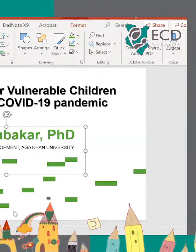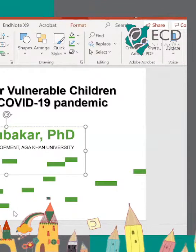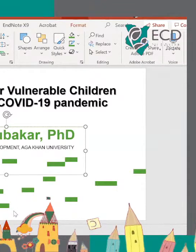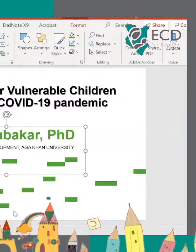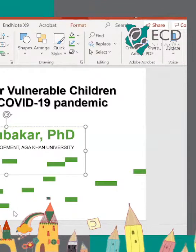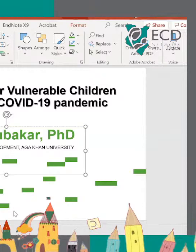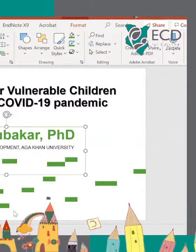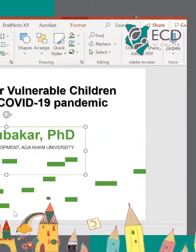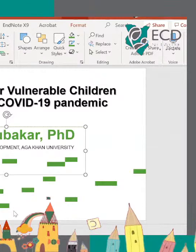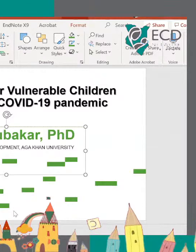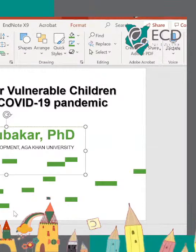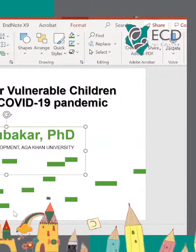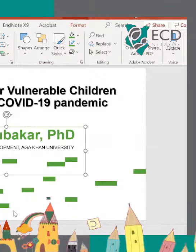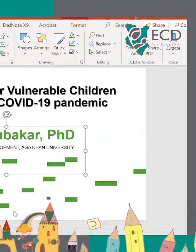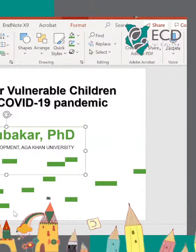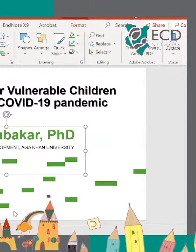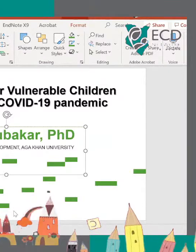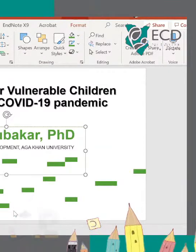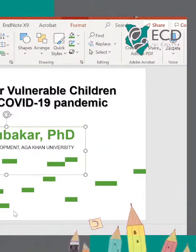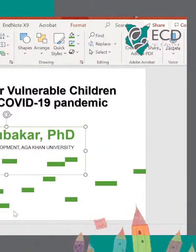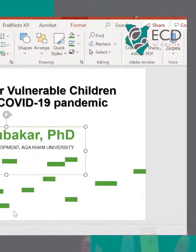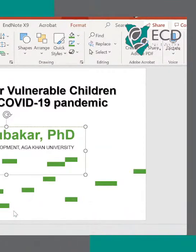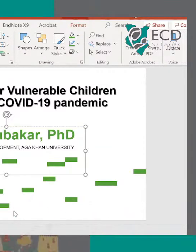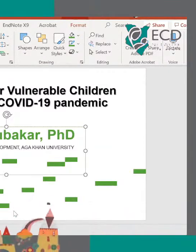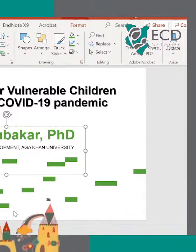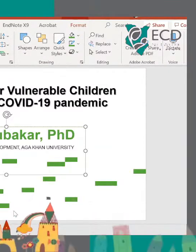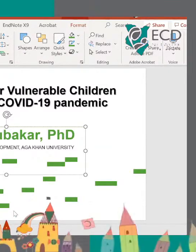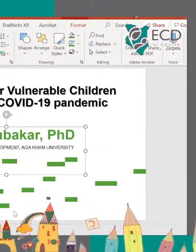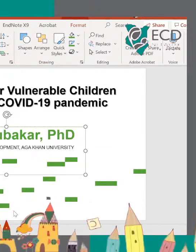enjoyed so many bits of it. It was very